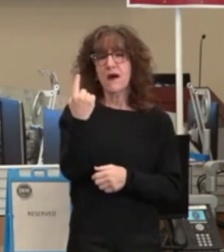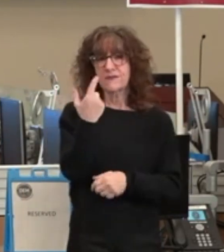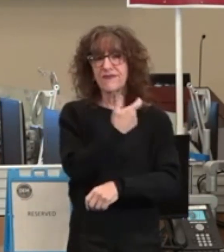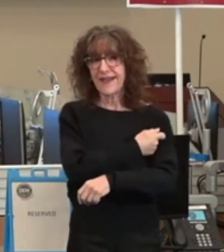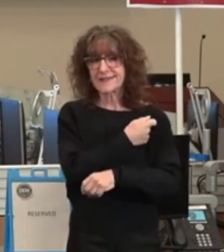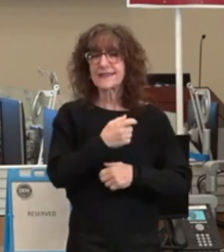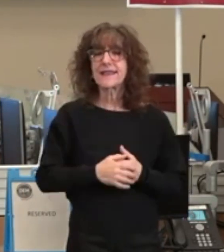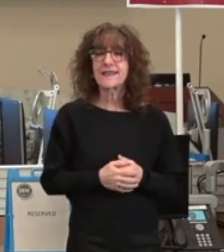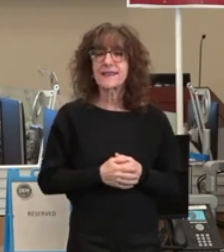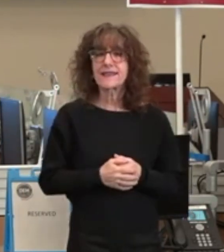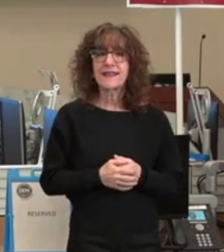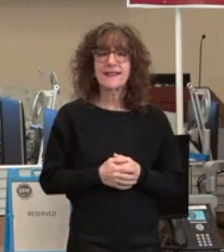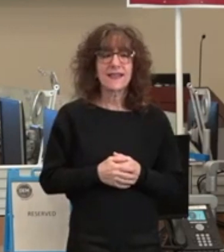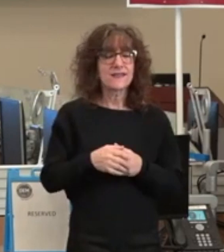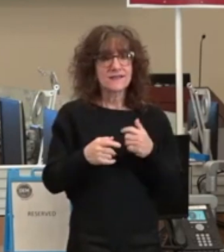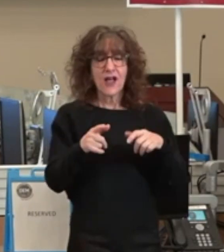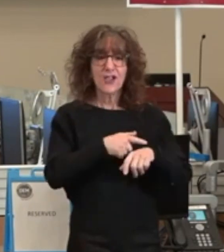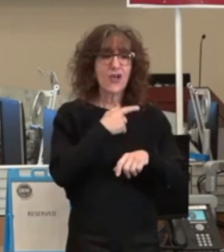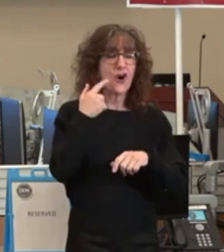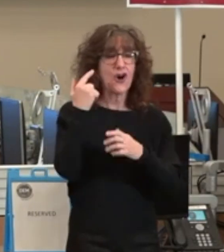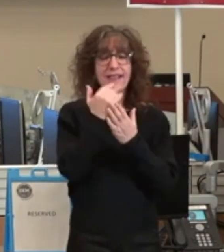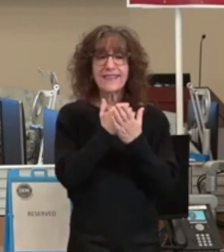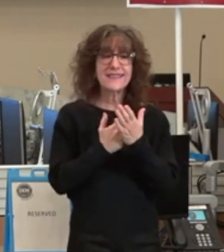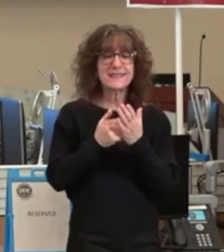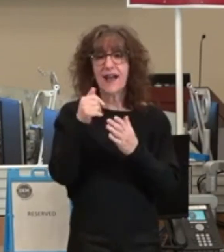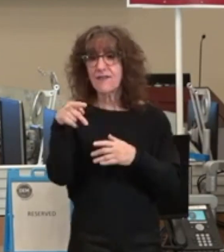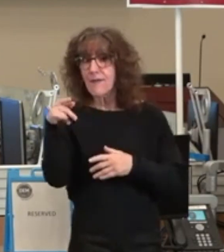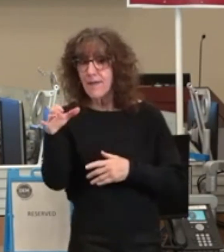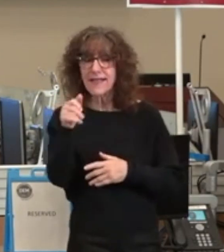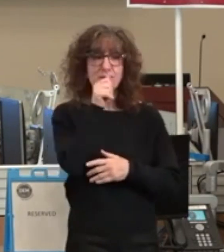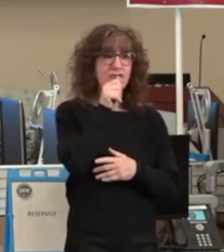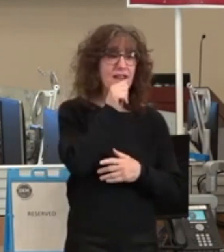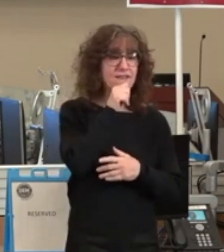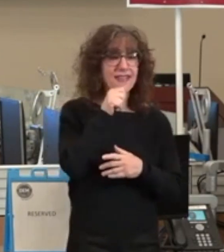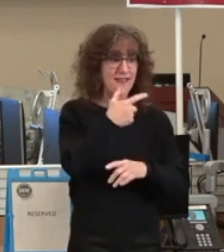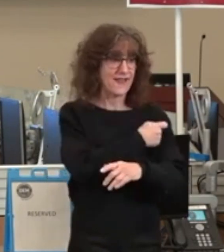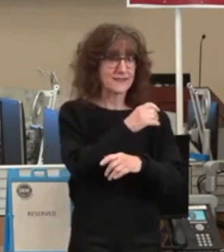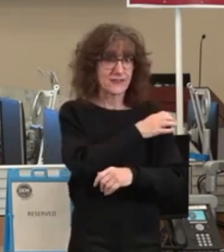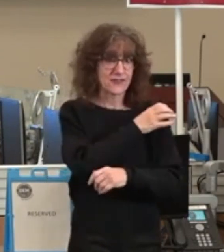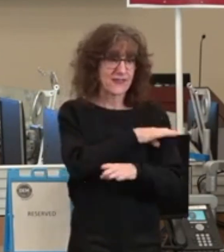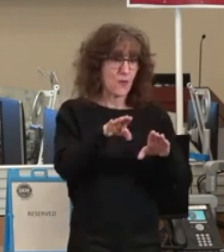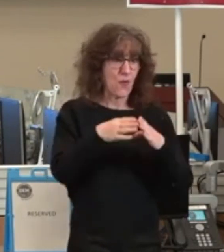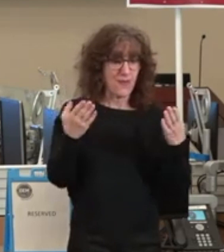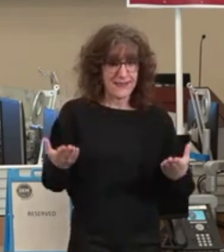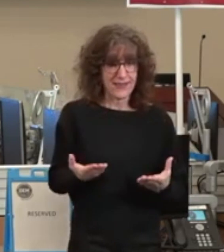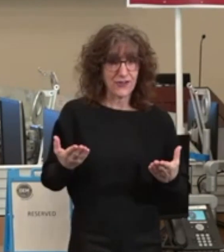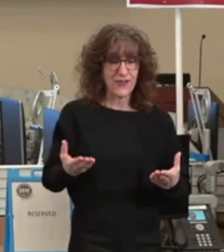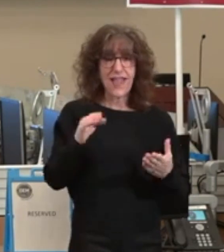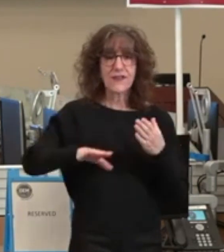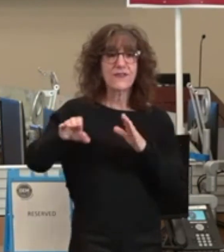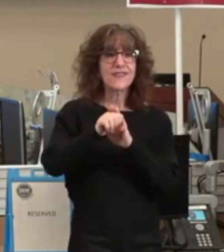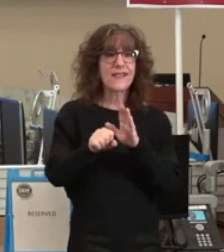dose. There is a growing list of public and private vaccination clinics open in the county and statewide. The more sites open, the